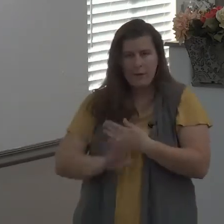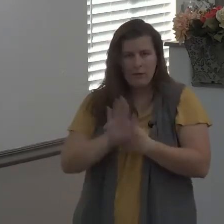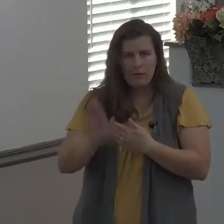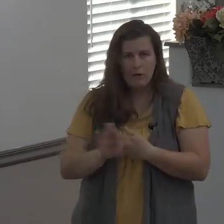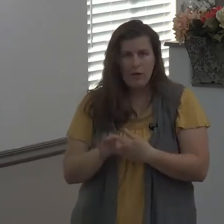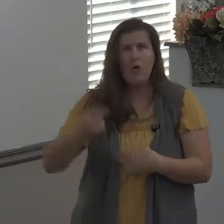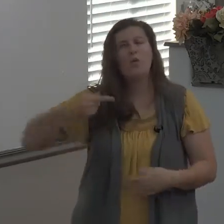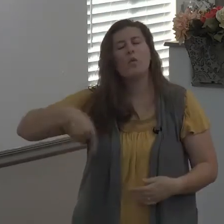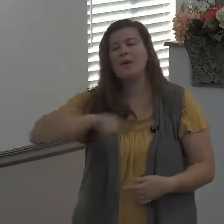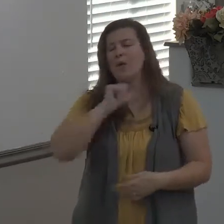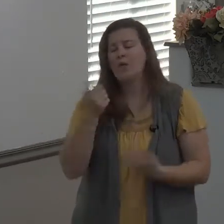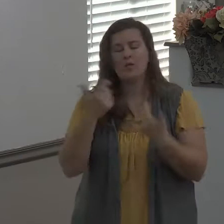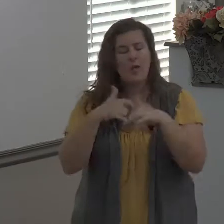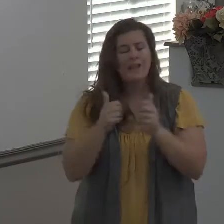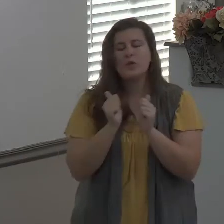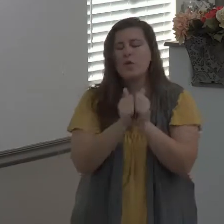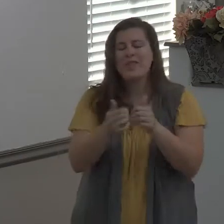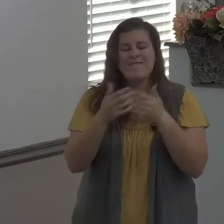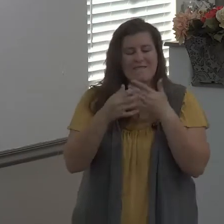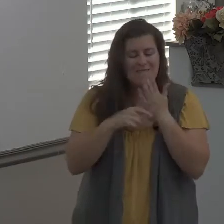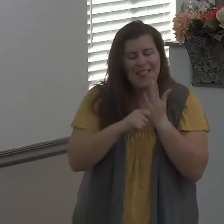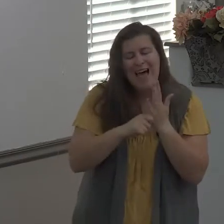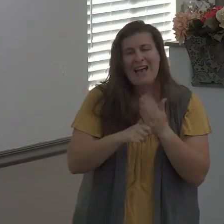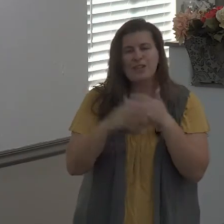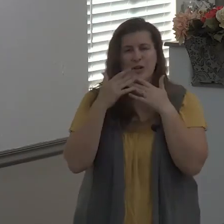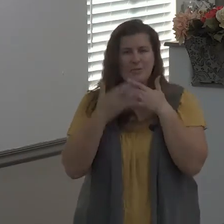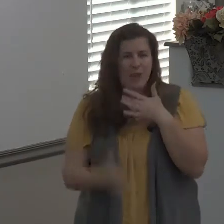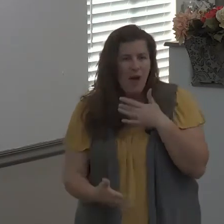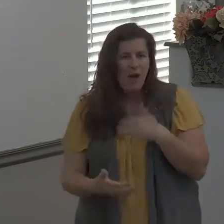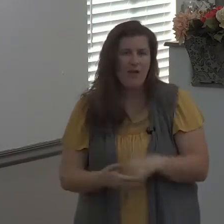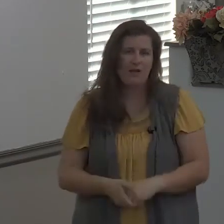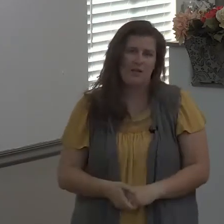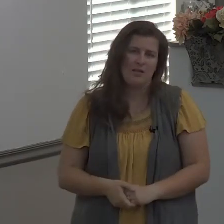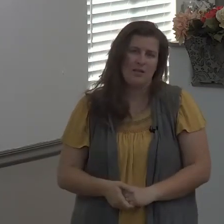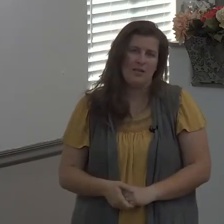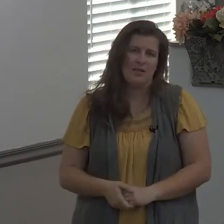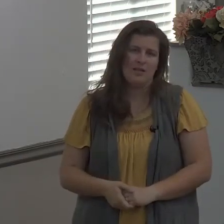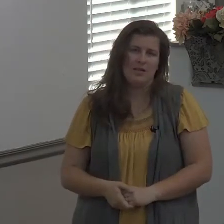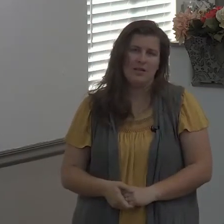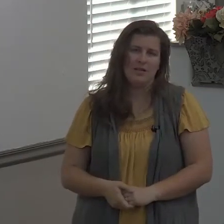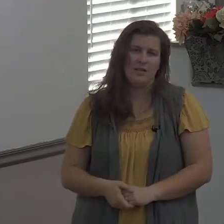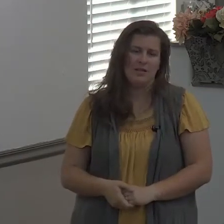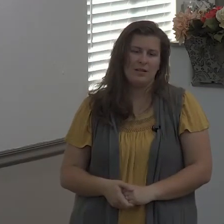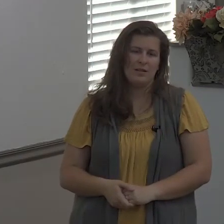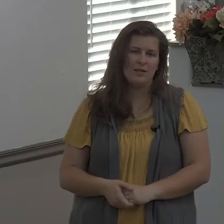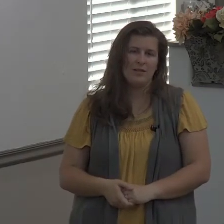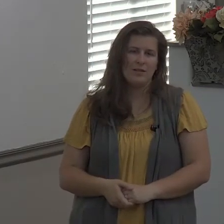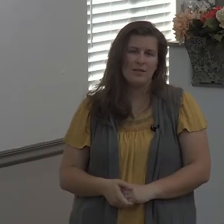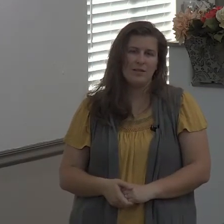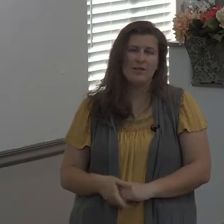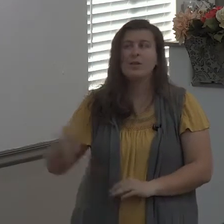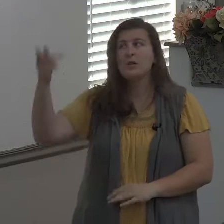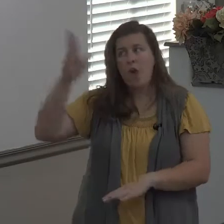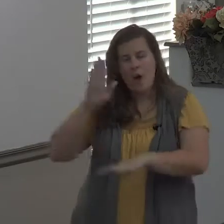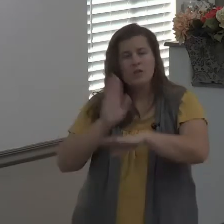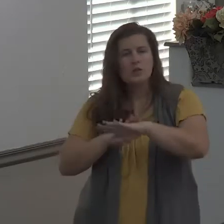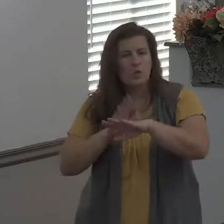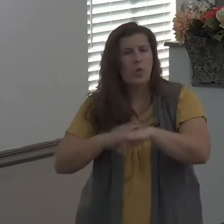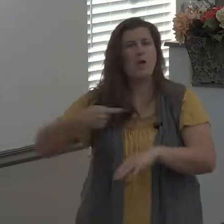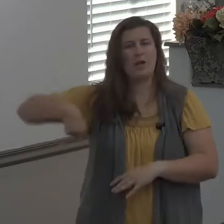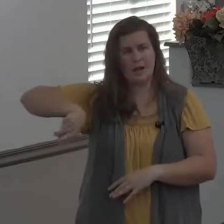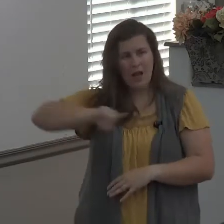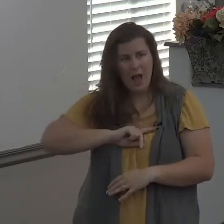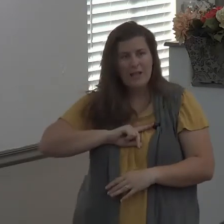We've missed the whole purpose of what God says the armor of God is for. We wrestle not against flesh and blood. God put this phrase in His Word